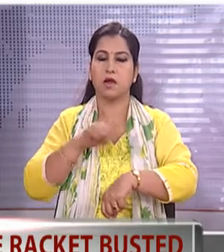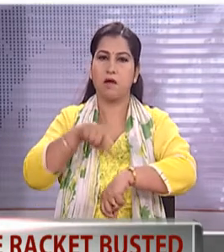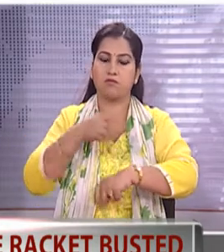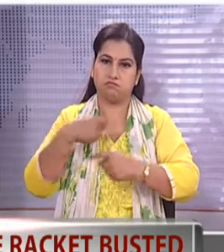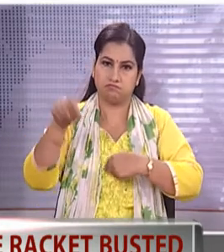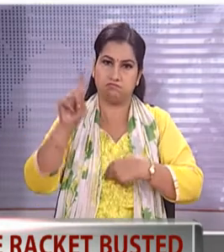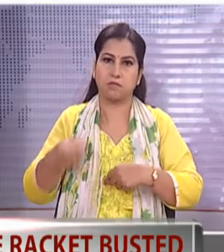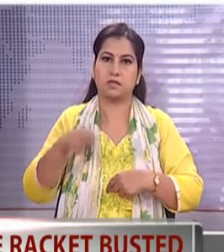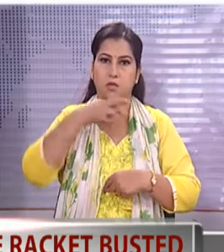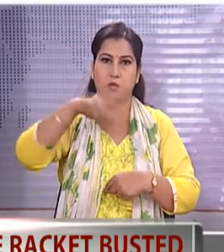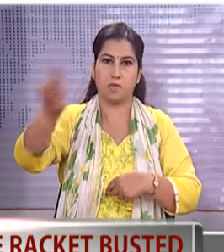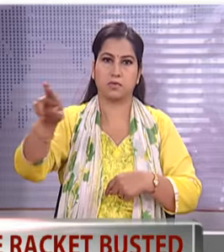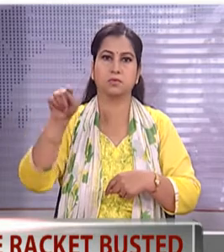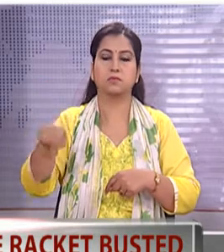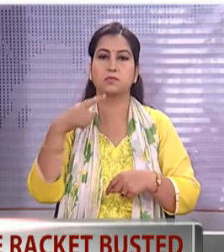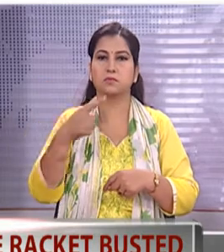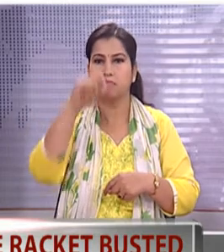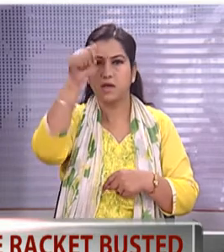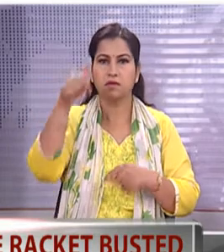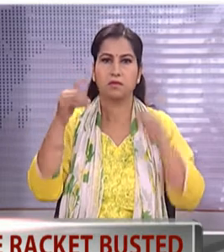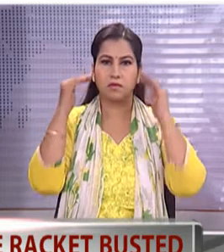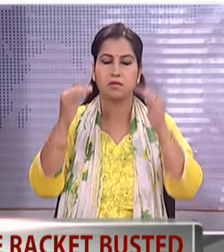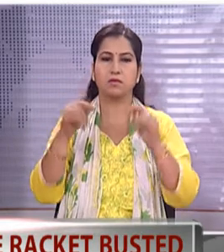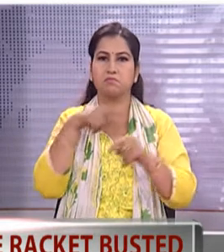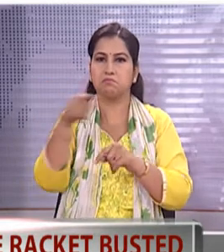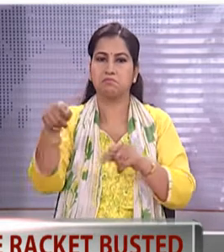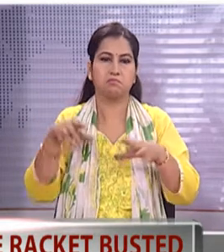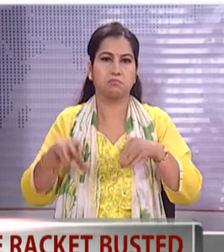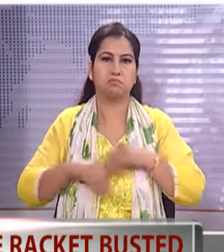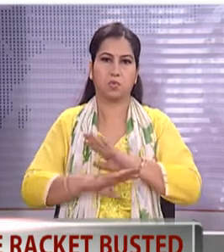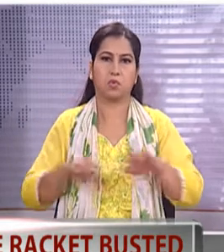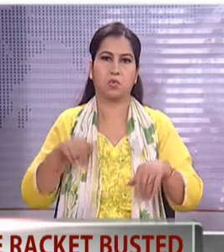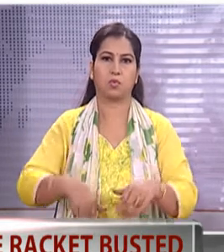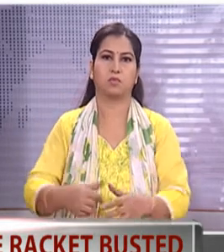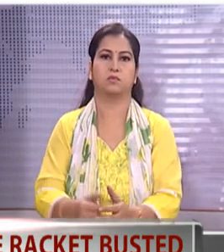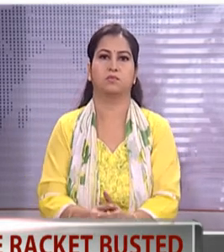Pakistan retaliates by declaring Indian High Commission official persona non grata.